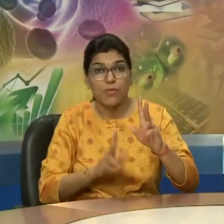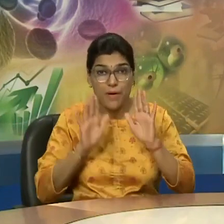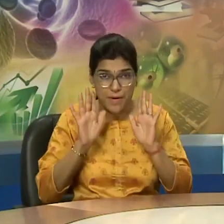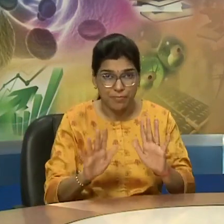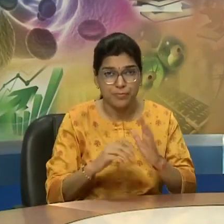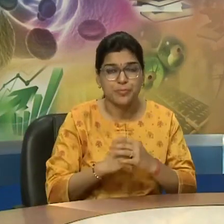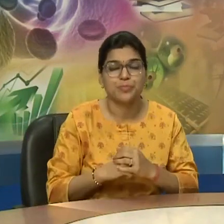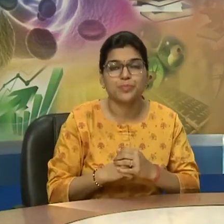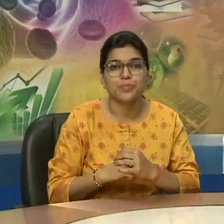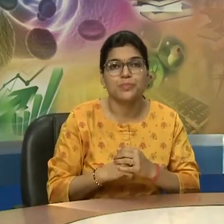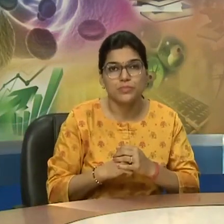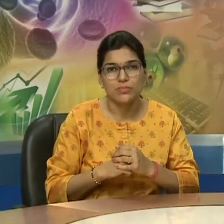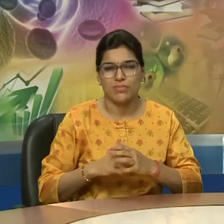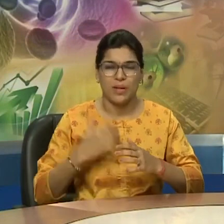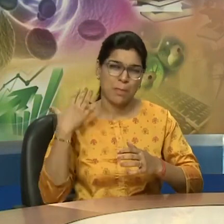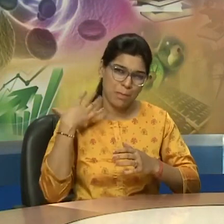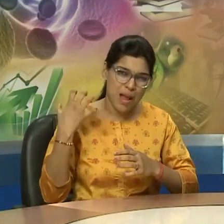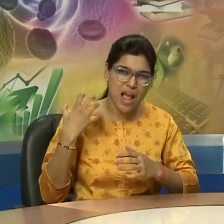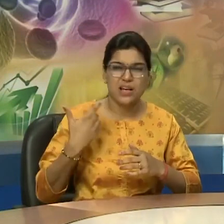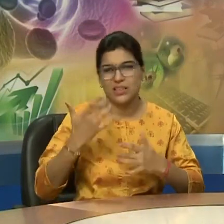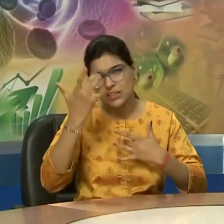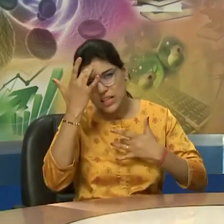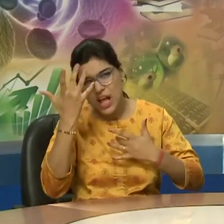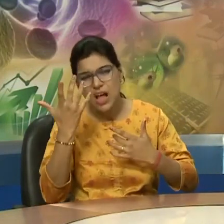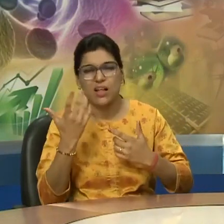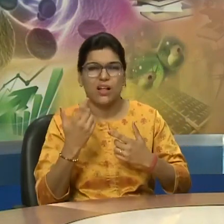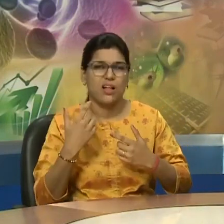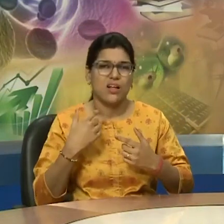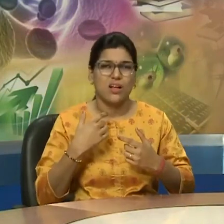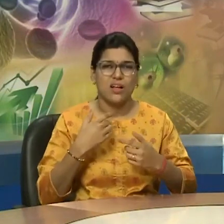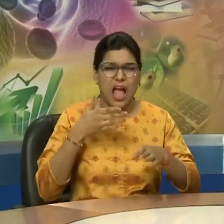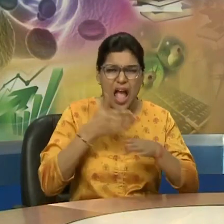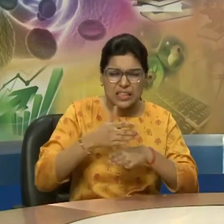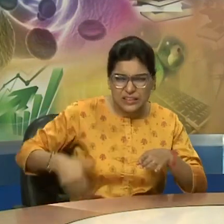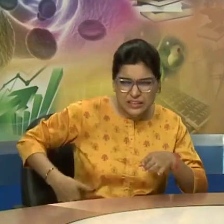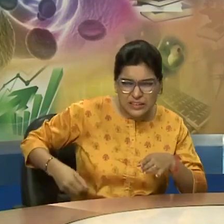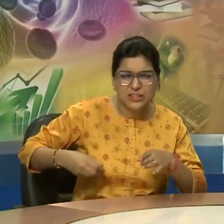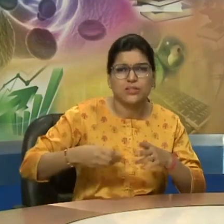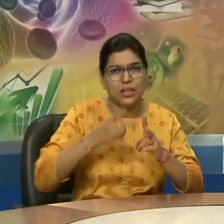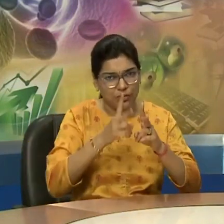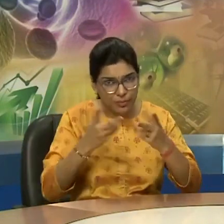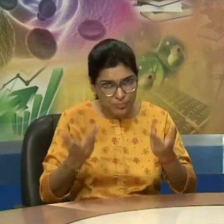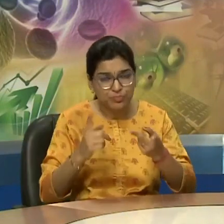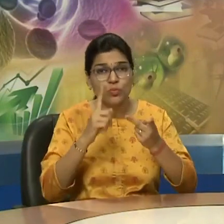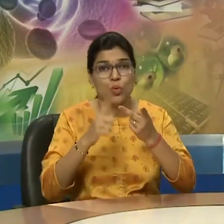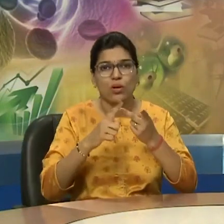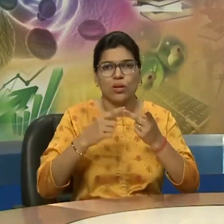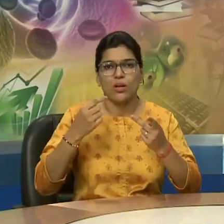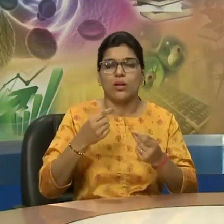as a medicine for many centuries. It can